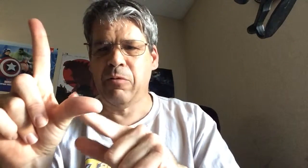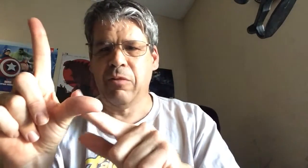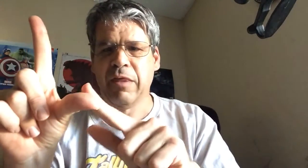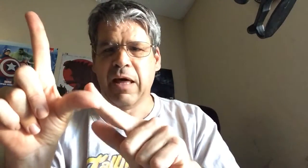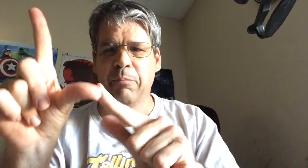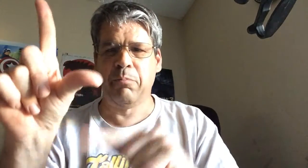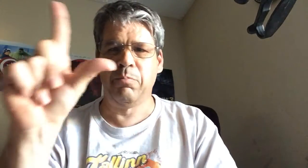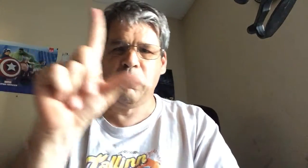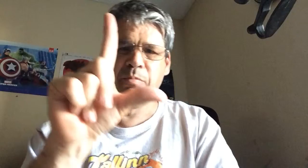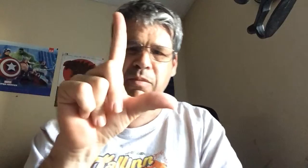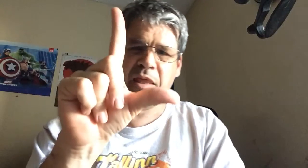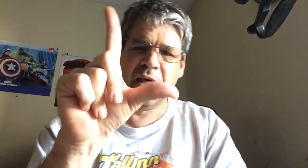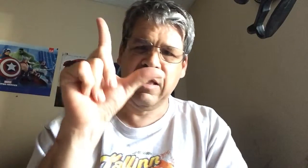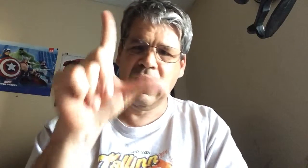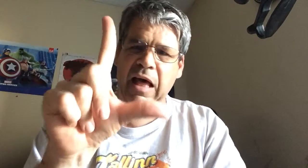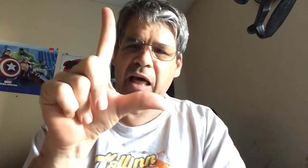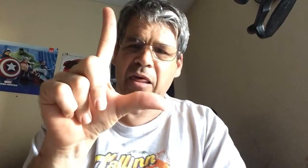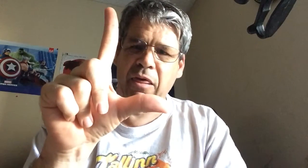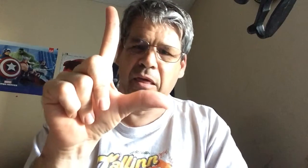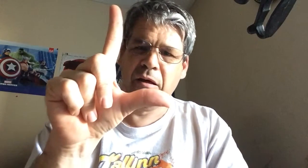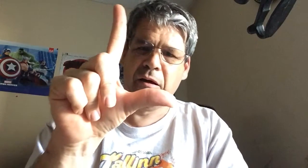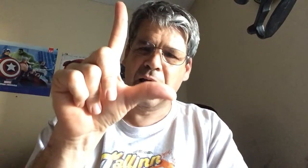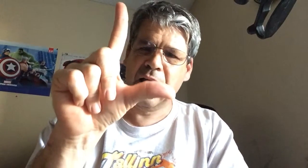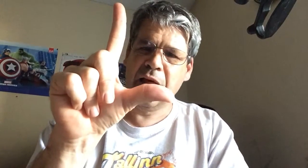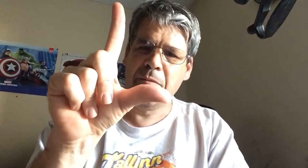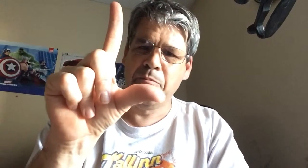and the L. Okay?